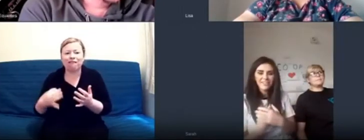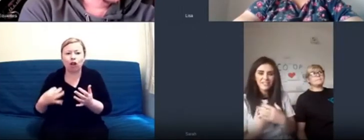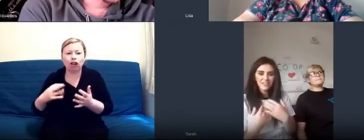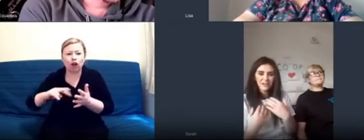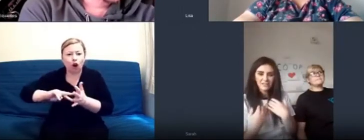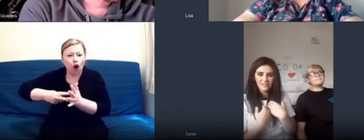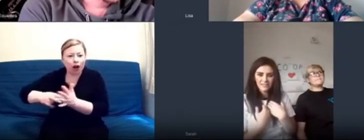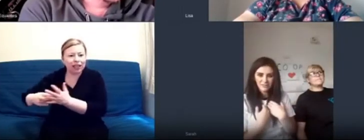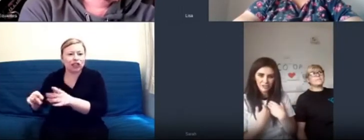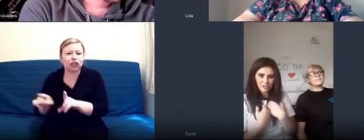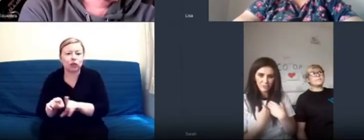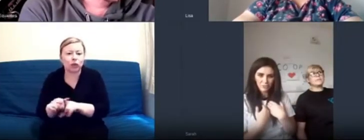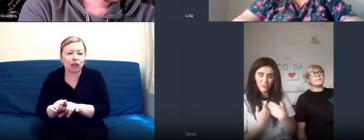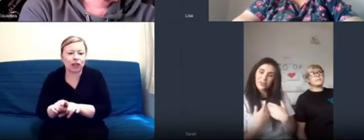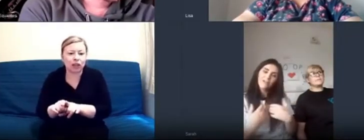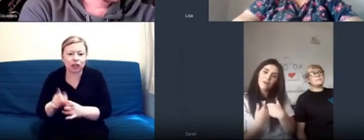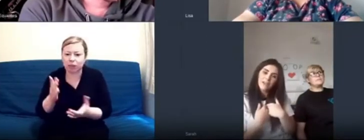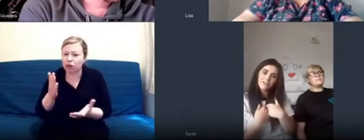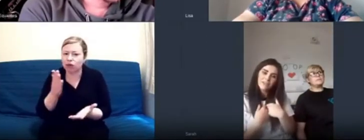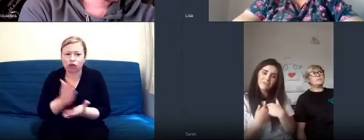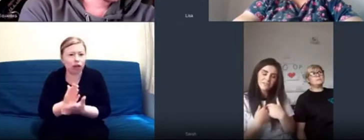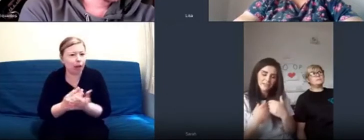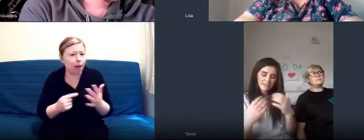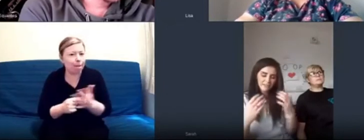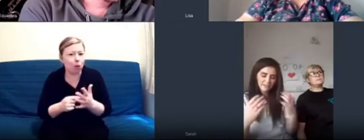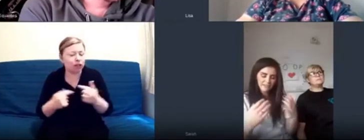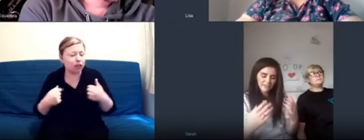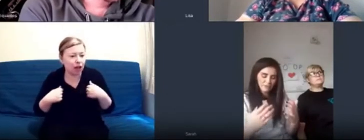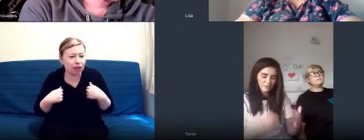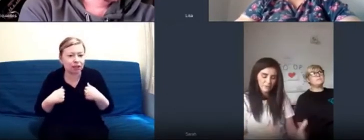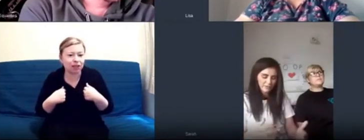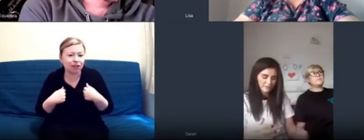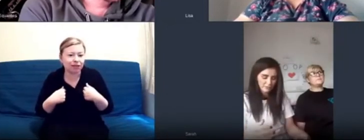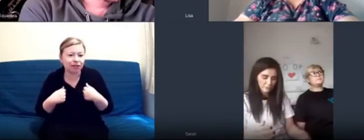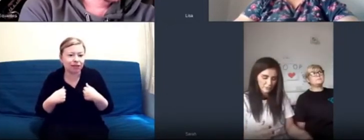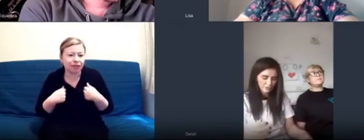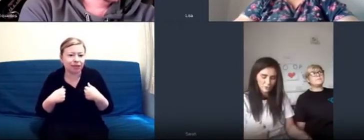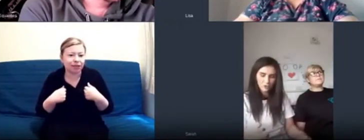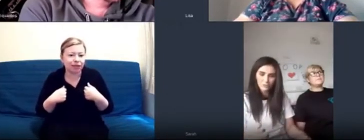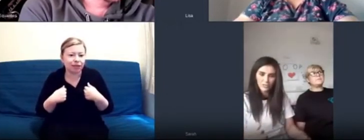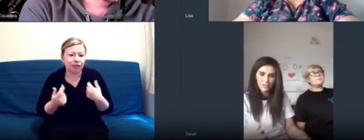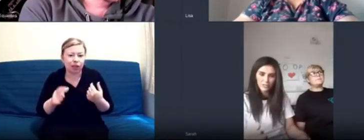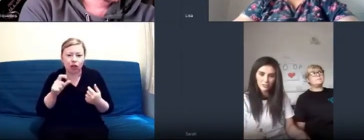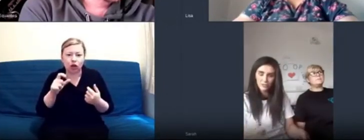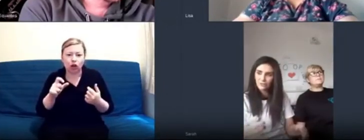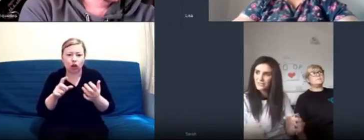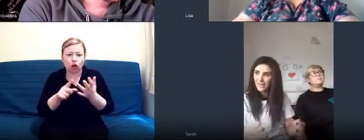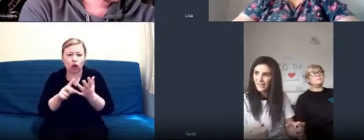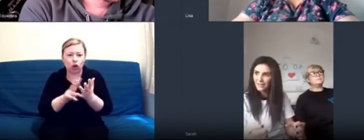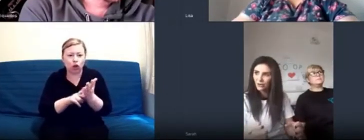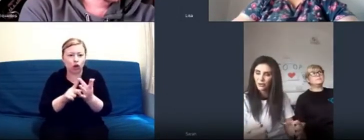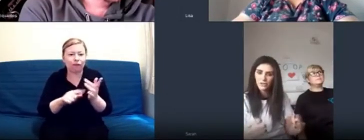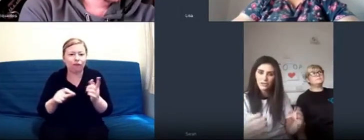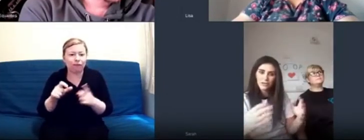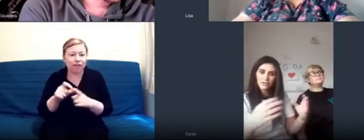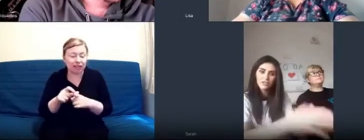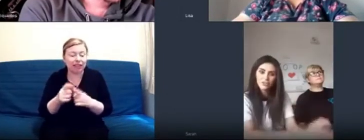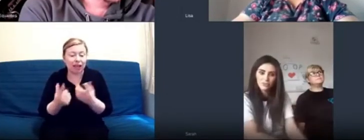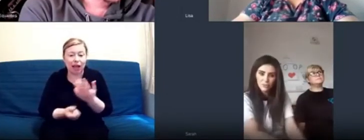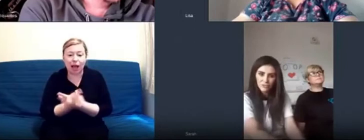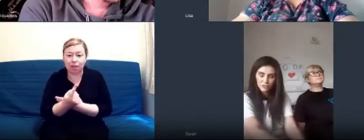been a lifeline to us as individuals within our private lives that COVID, we had two options. We could have sat and